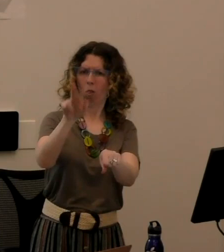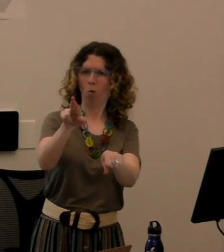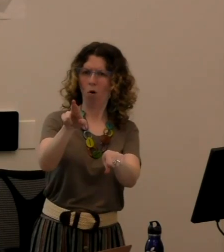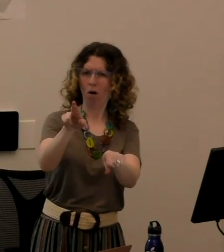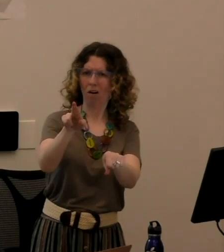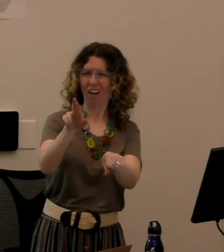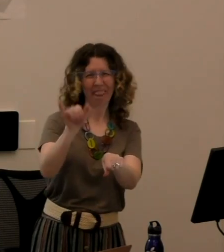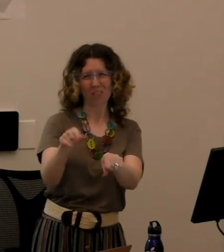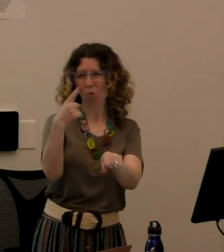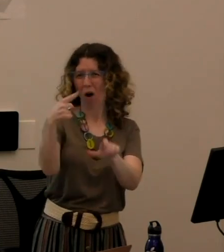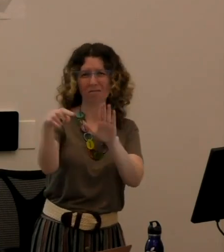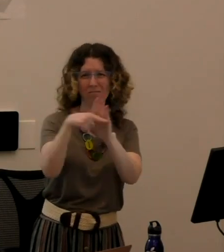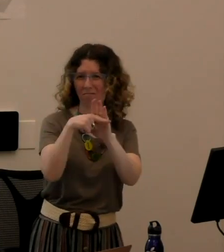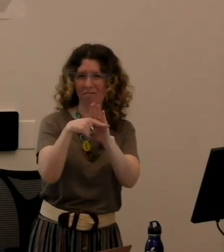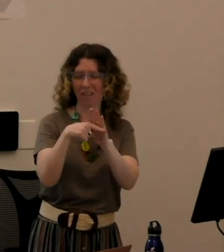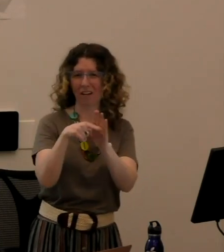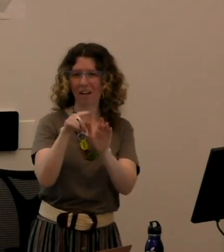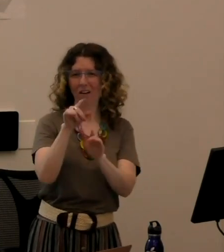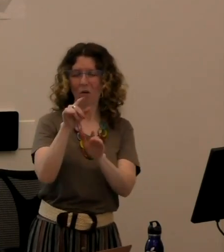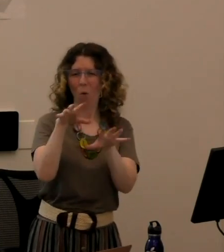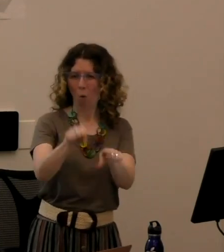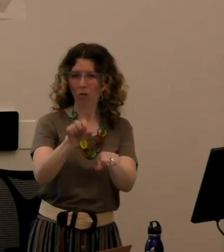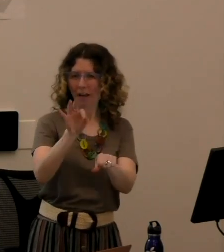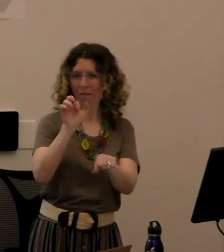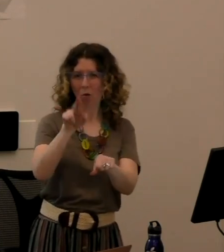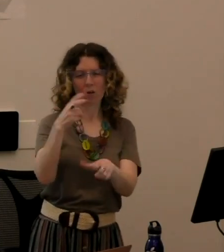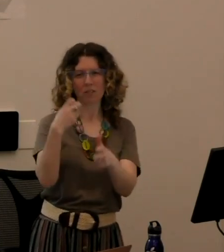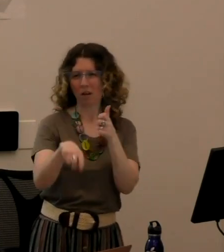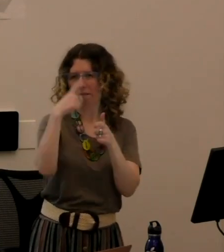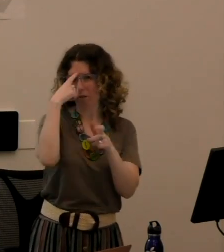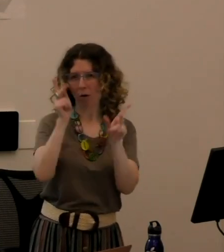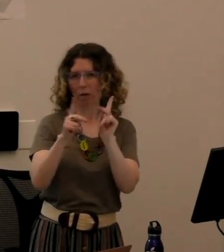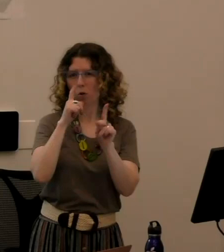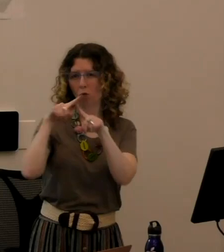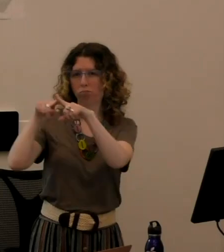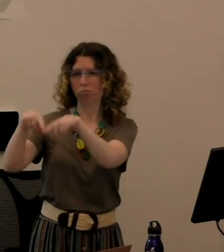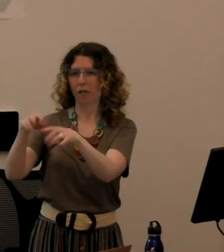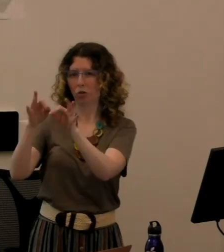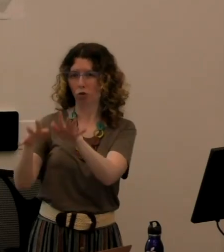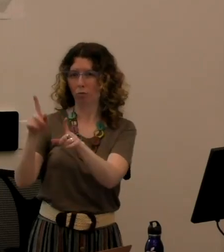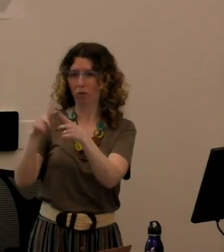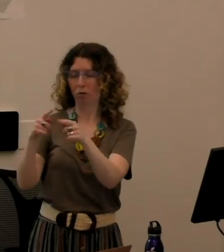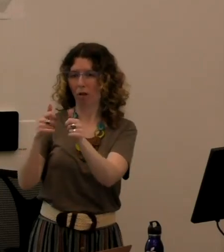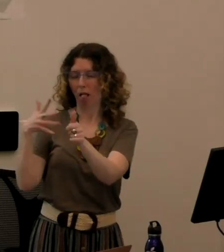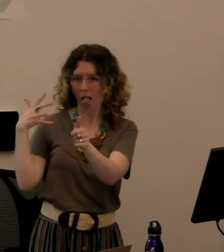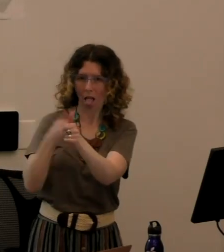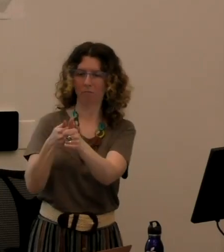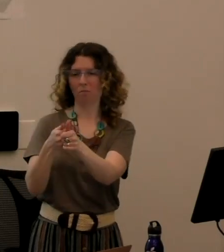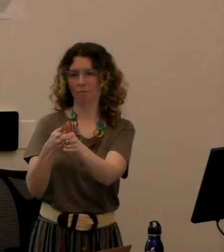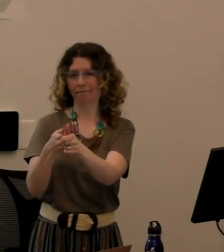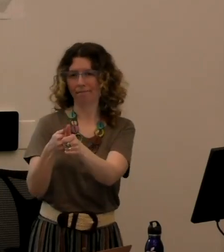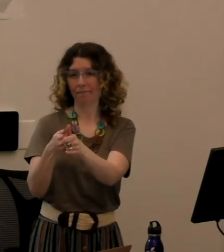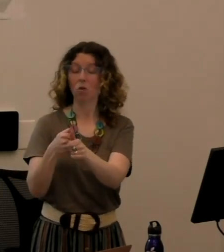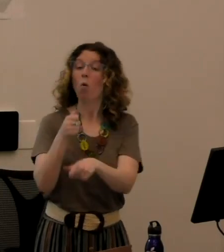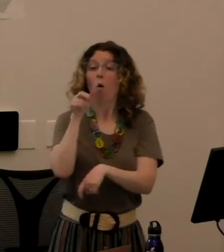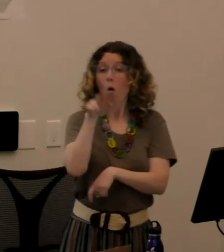as whoever has the Nerf ball has the floor. So, I mean, that can be tough for individuals as well, and also hard for,